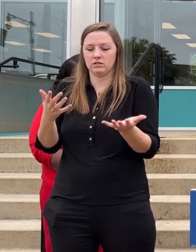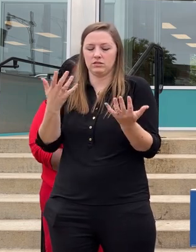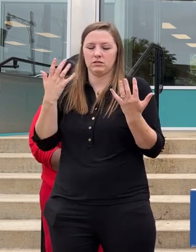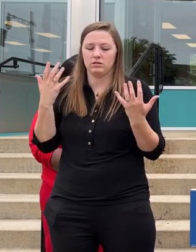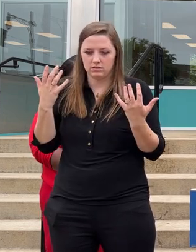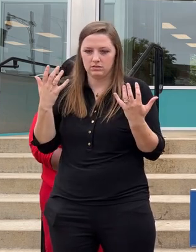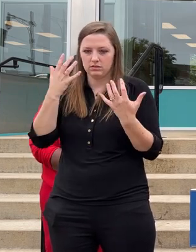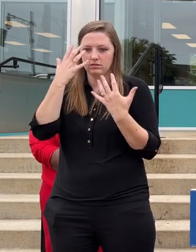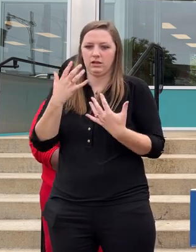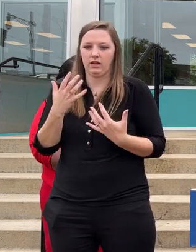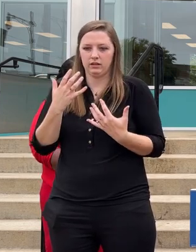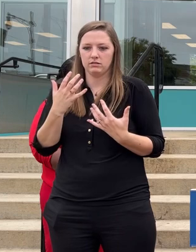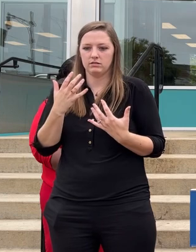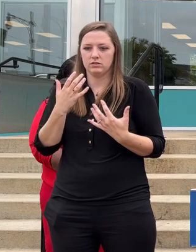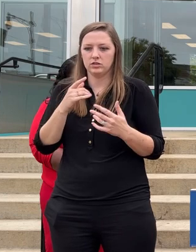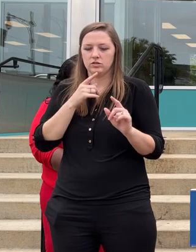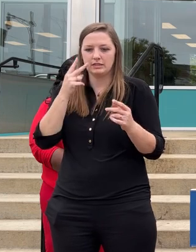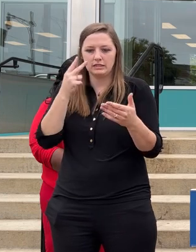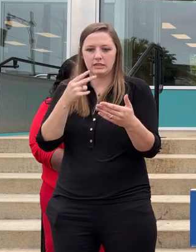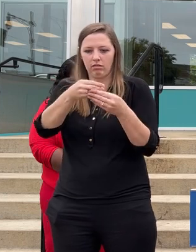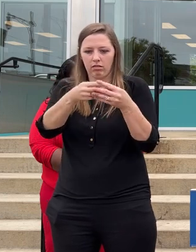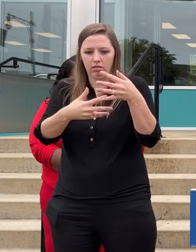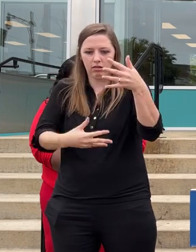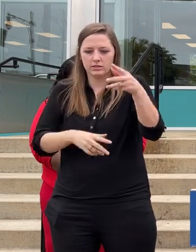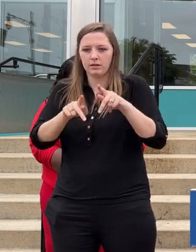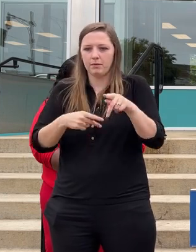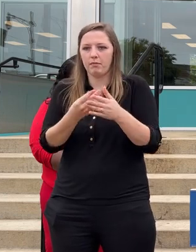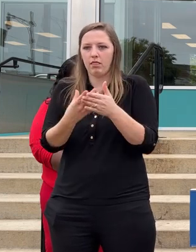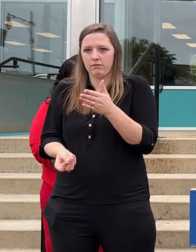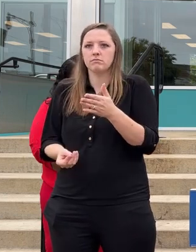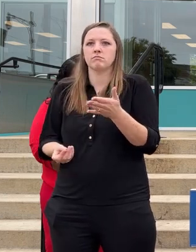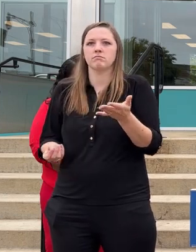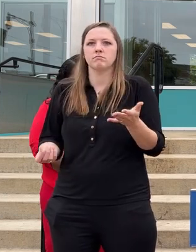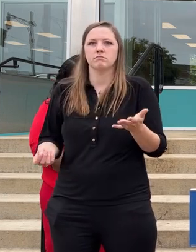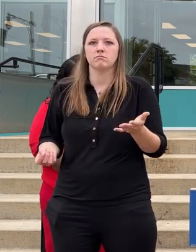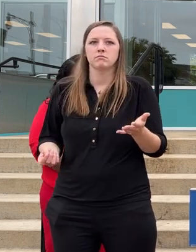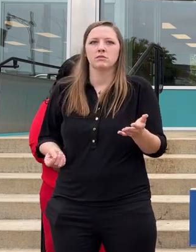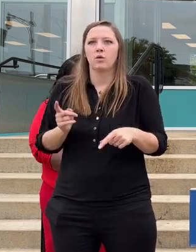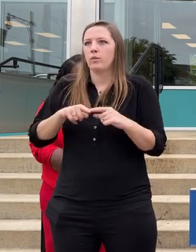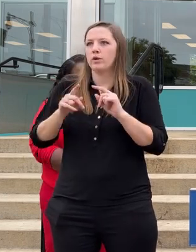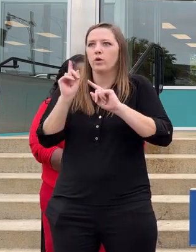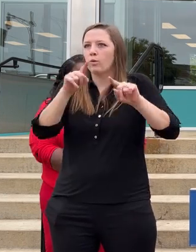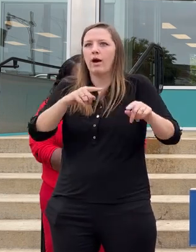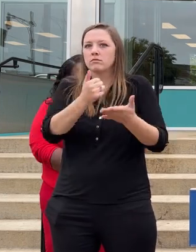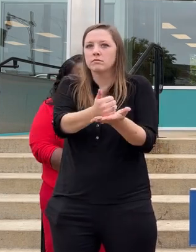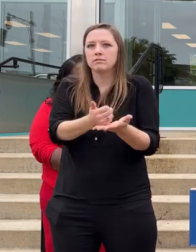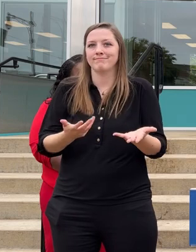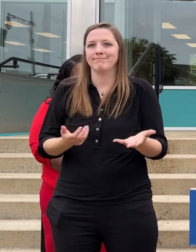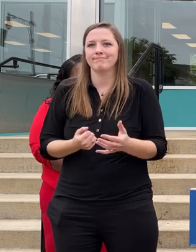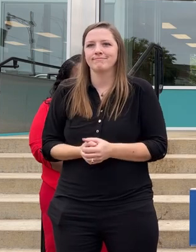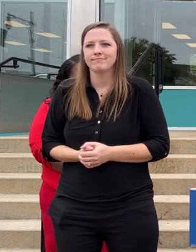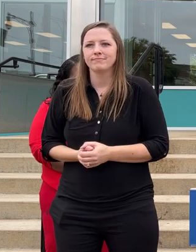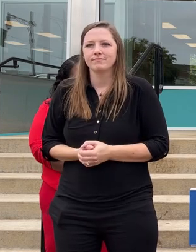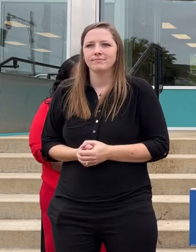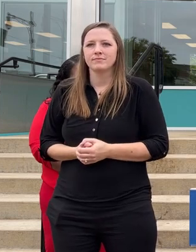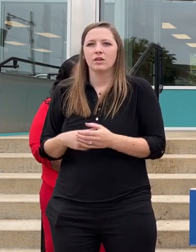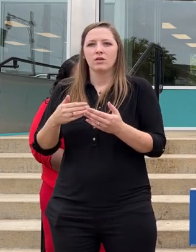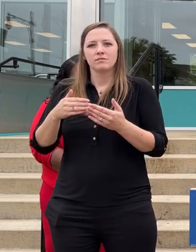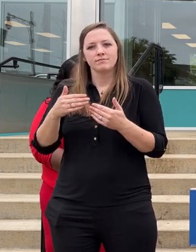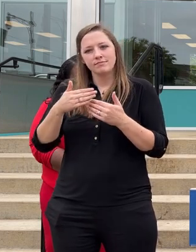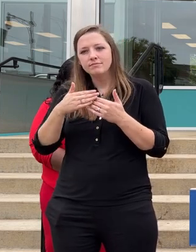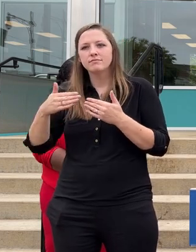saddened to see these reports of deaths come in, knowing that we could not get out to many of these individuals because of the ferocity of the storm. So as we go forward